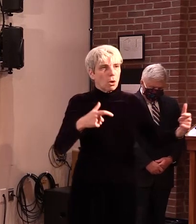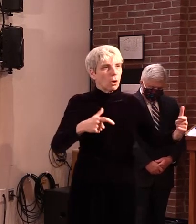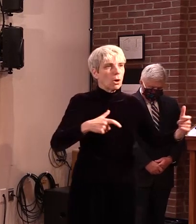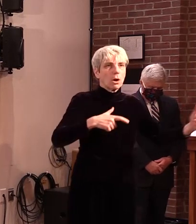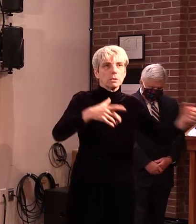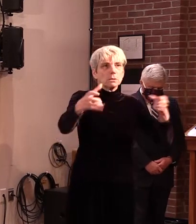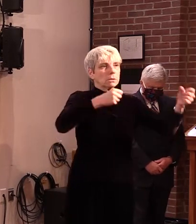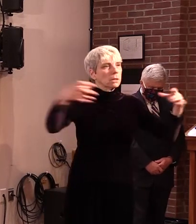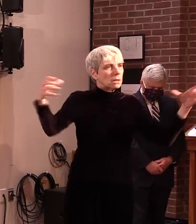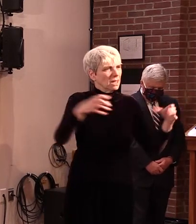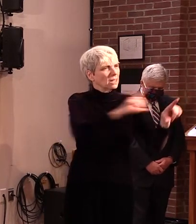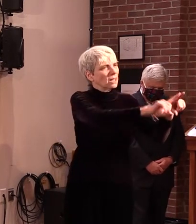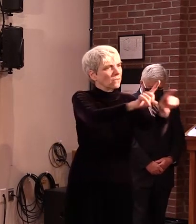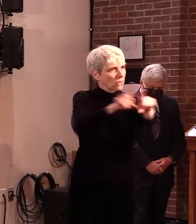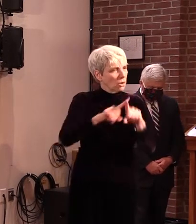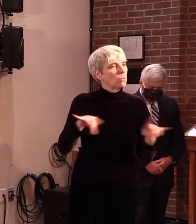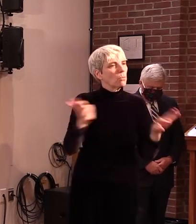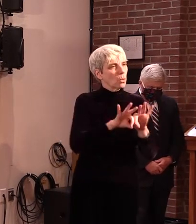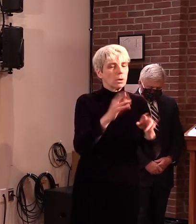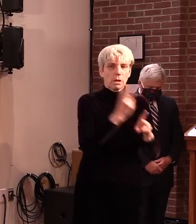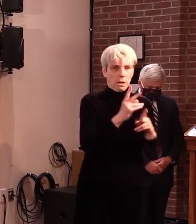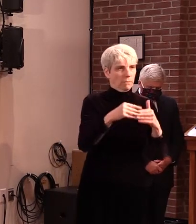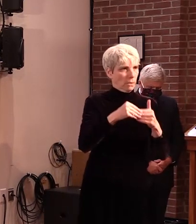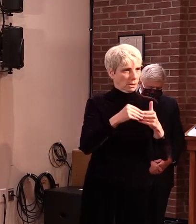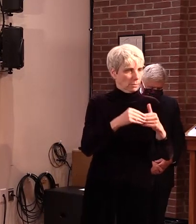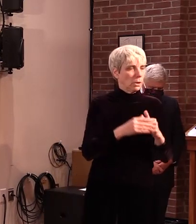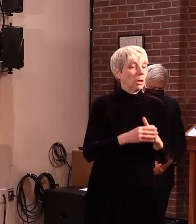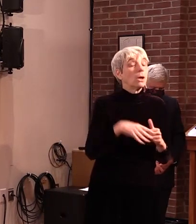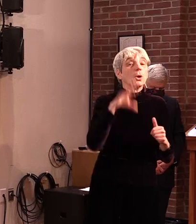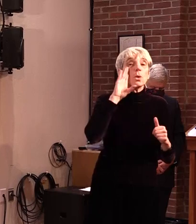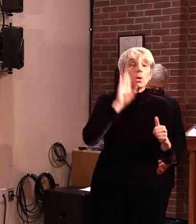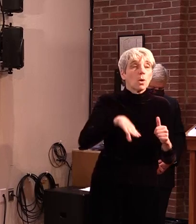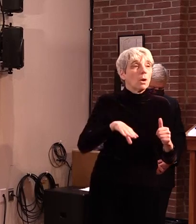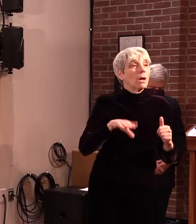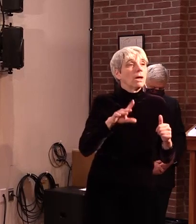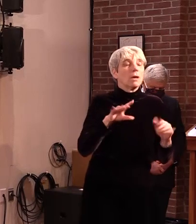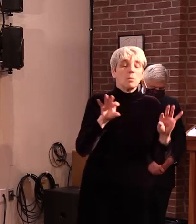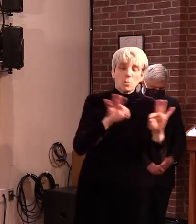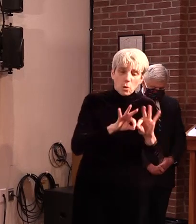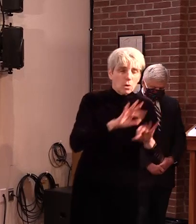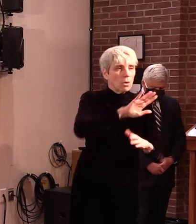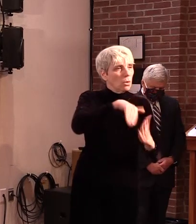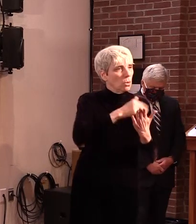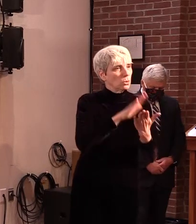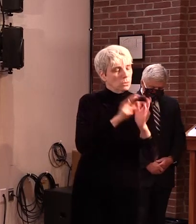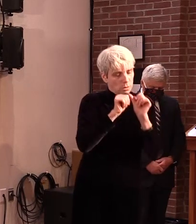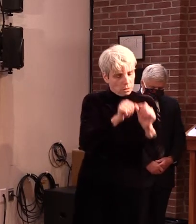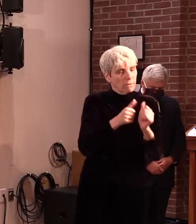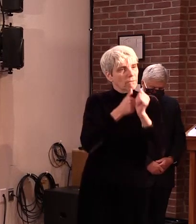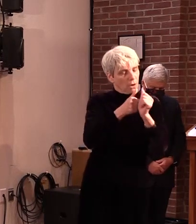start of the new school year, we have to remain vigilant and follow the health guidance to control the spread of the virus.